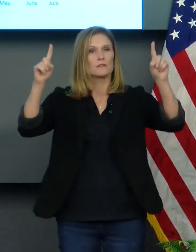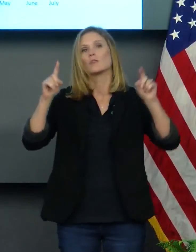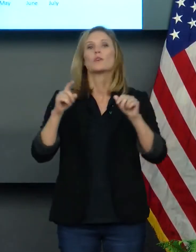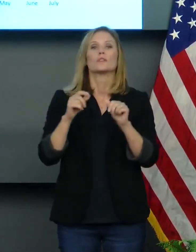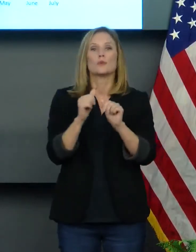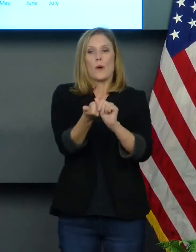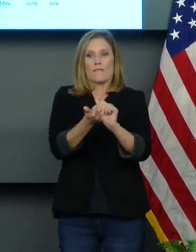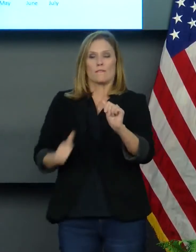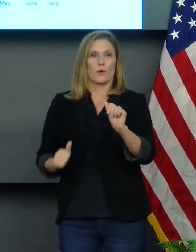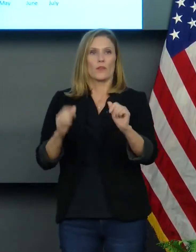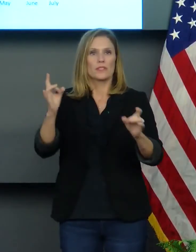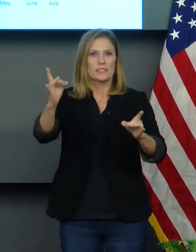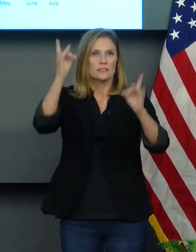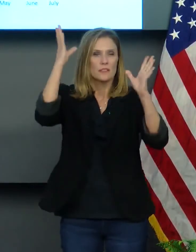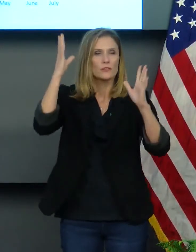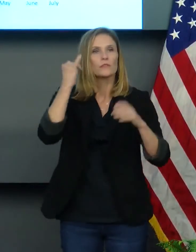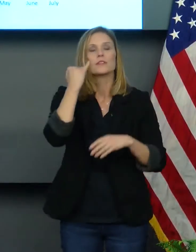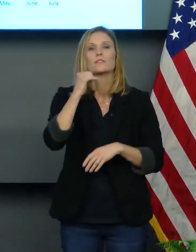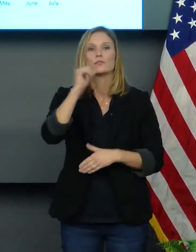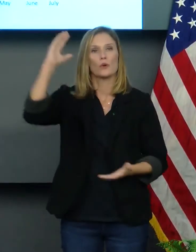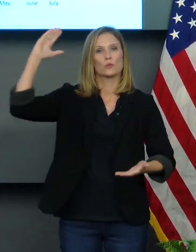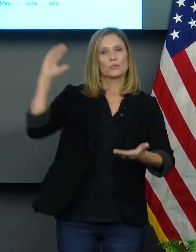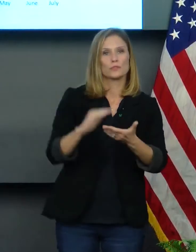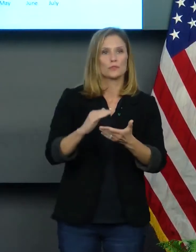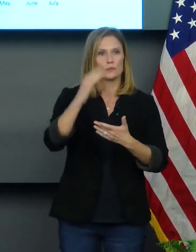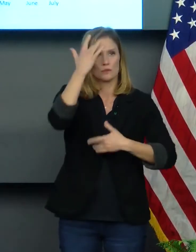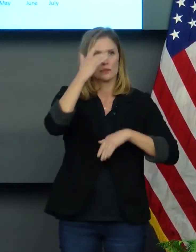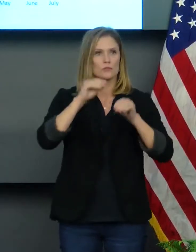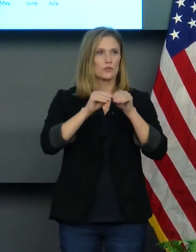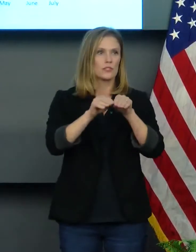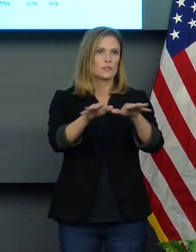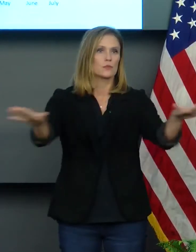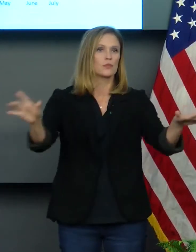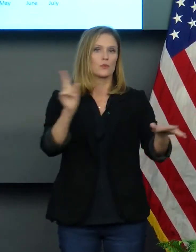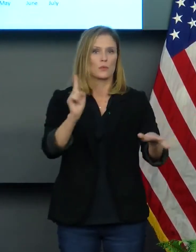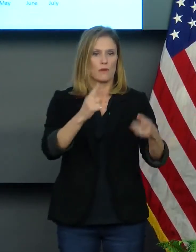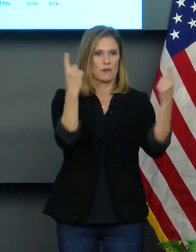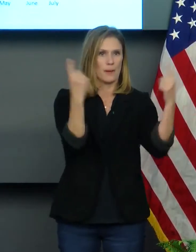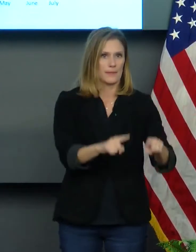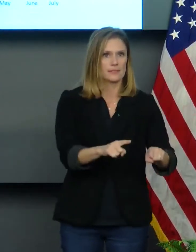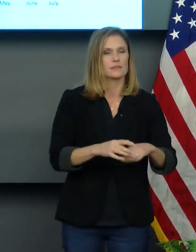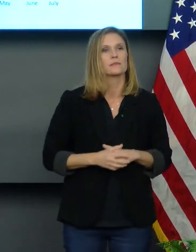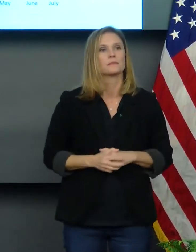this catastrophe if we do not reduce transmission wherever it occurs.